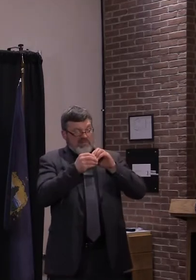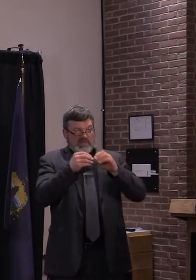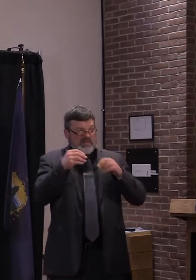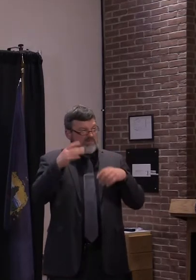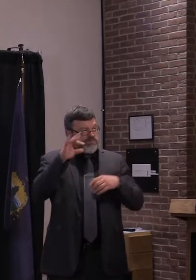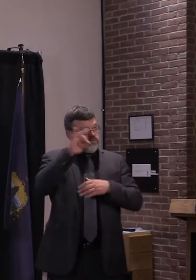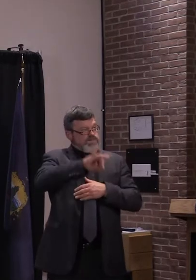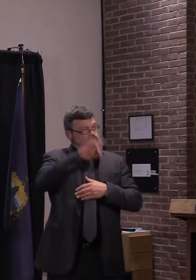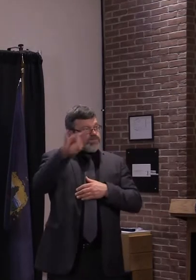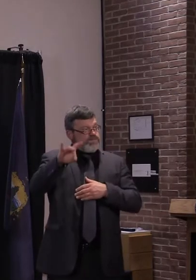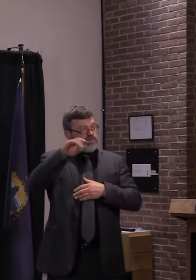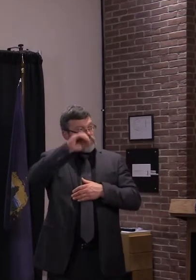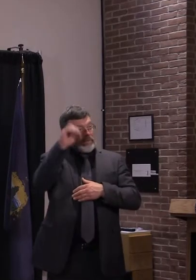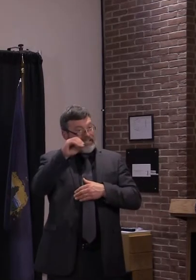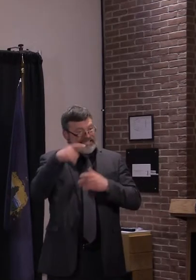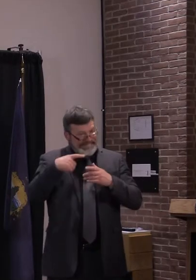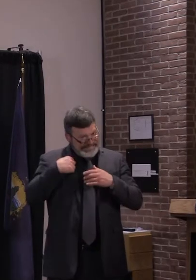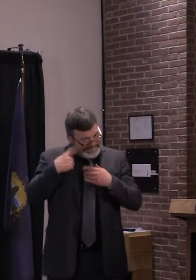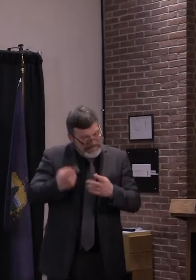Omicron peak.